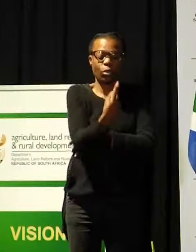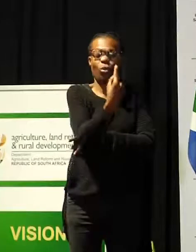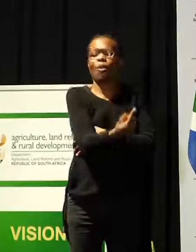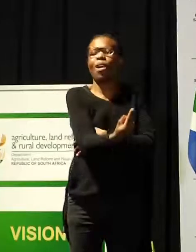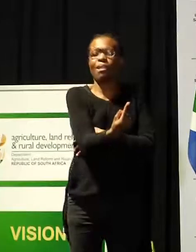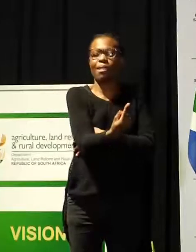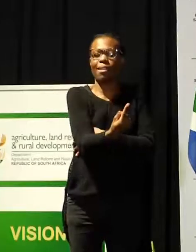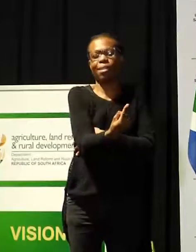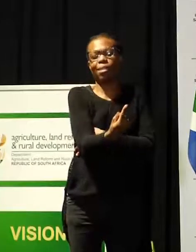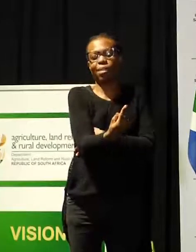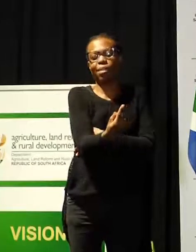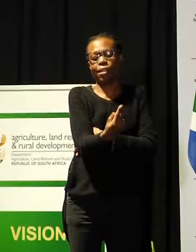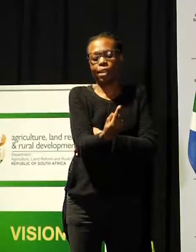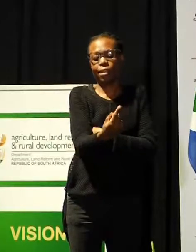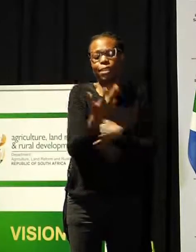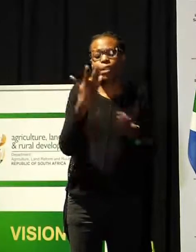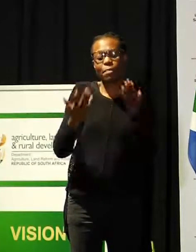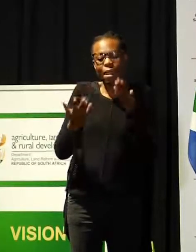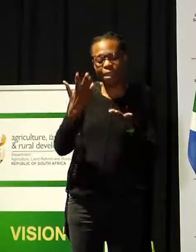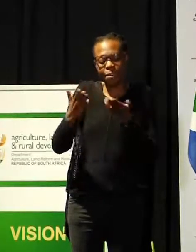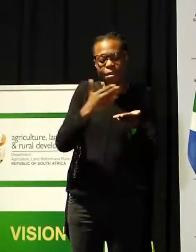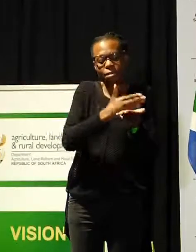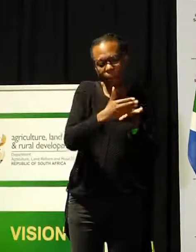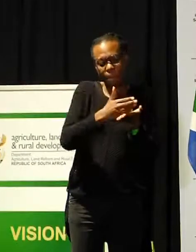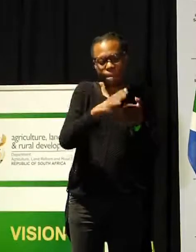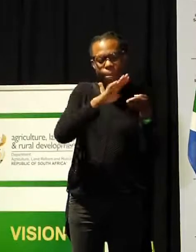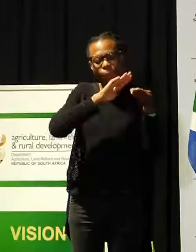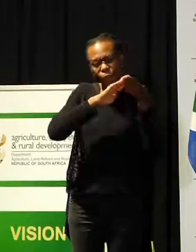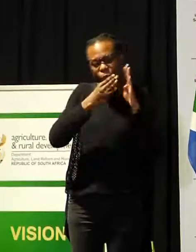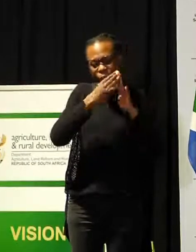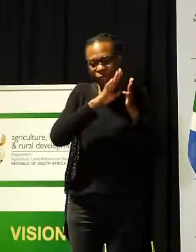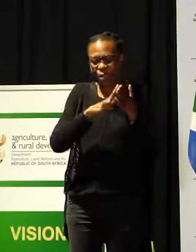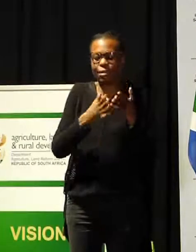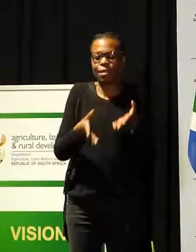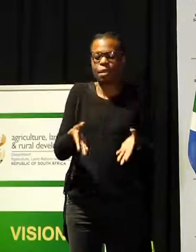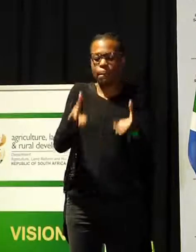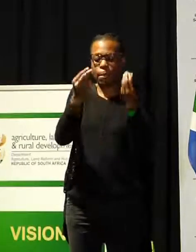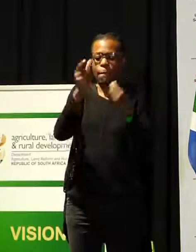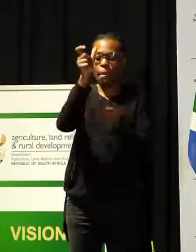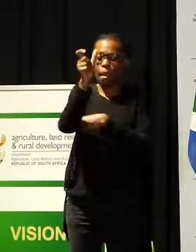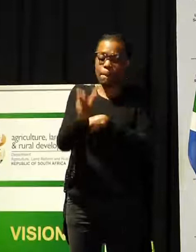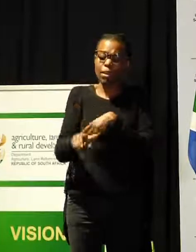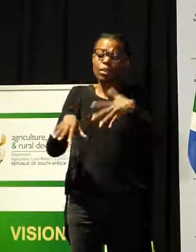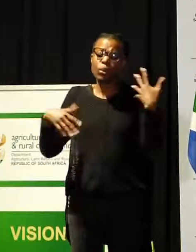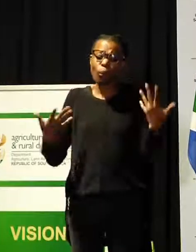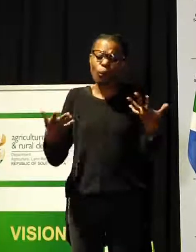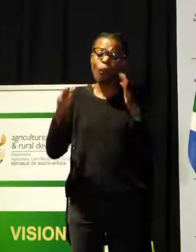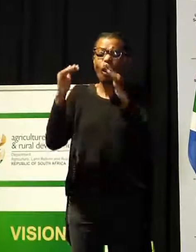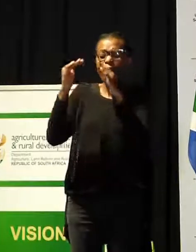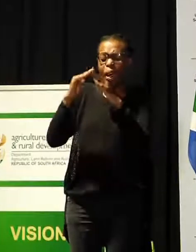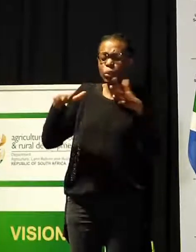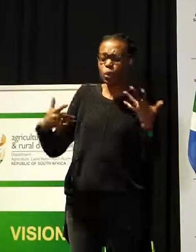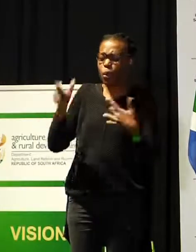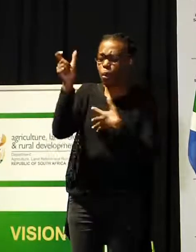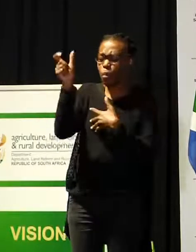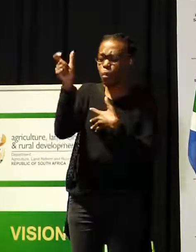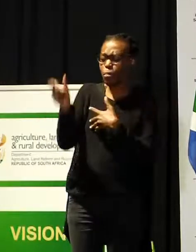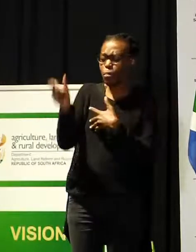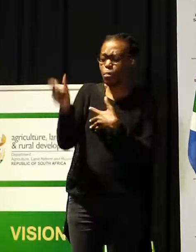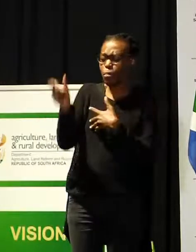also raised an issue that in some communities there are persons or communities or households or individuals who bought